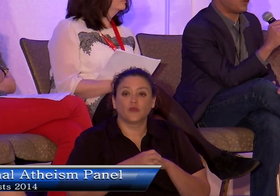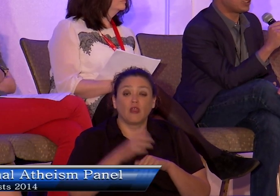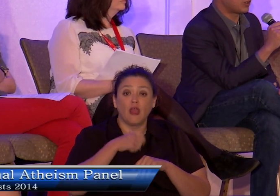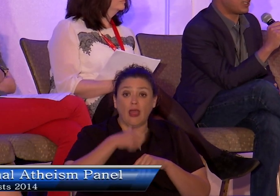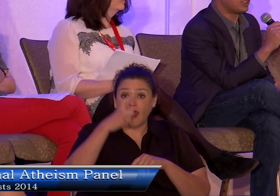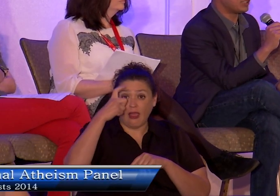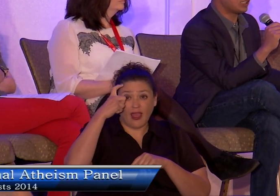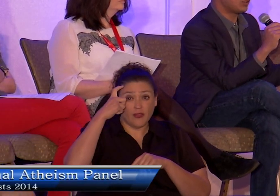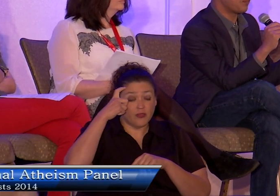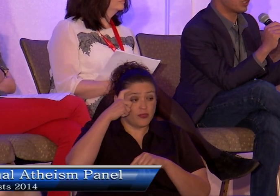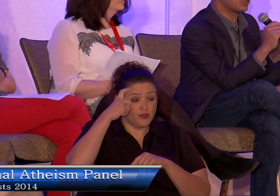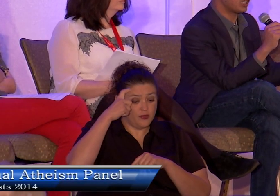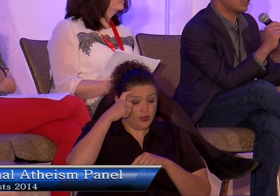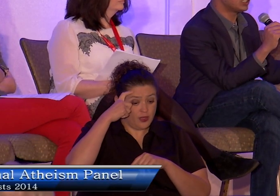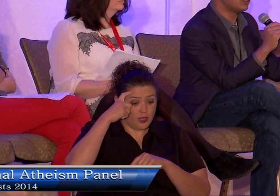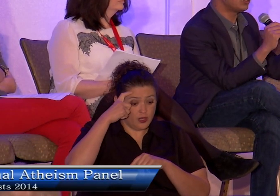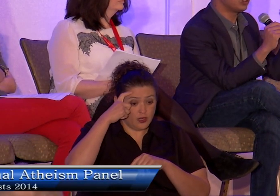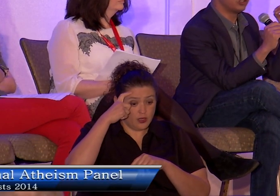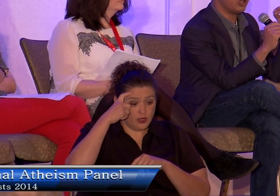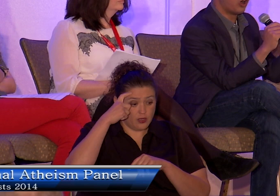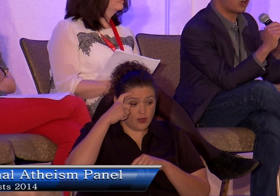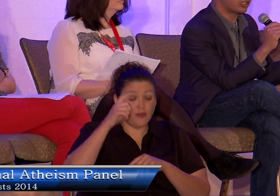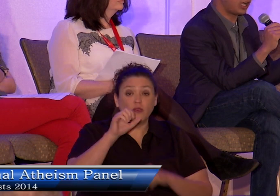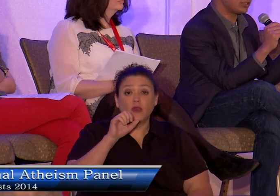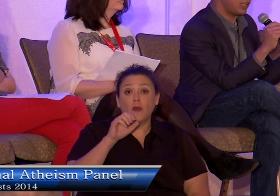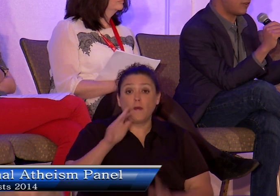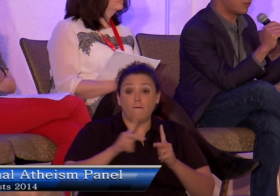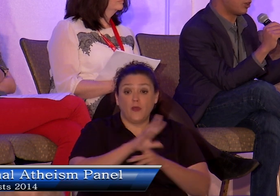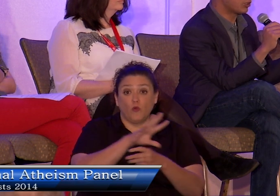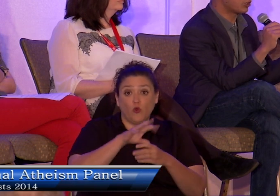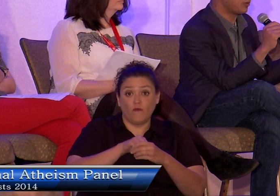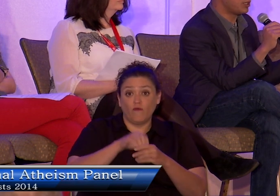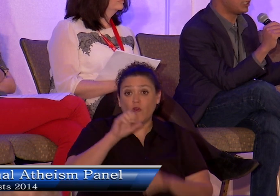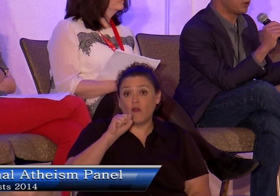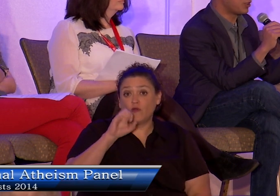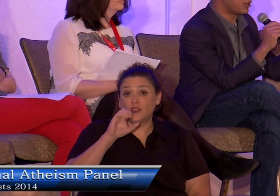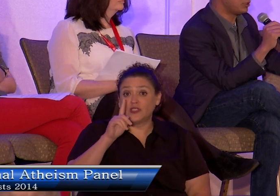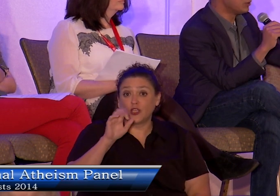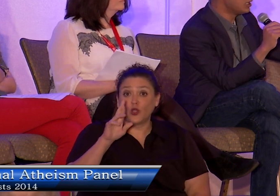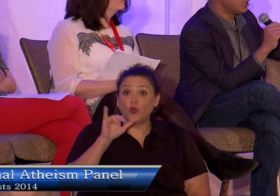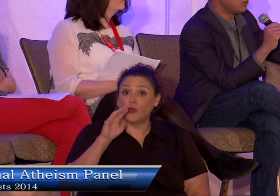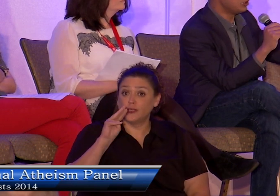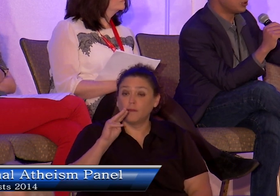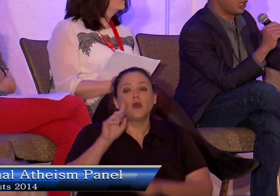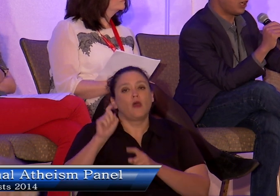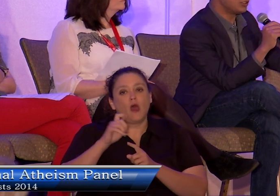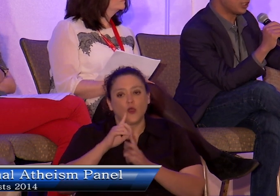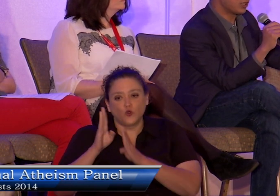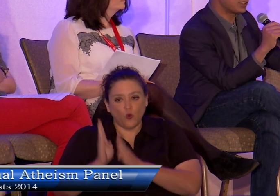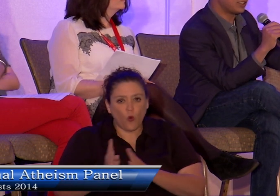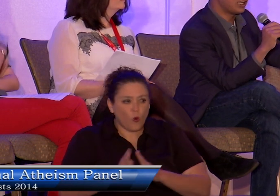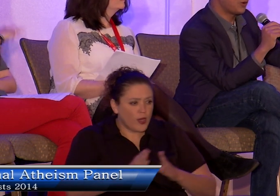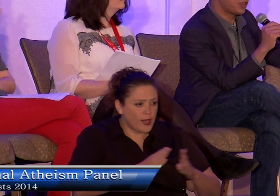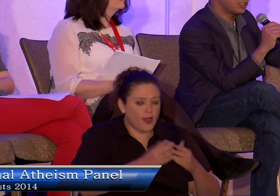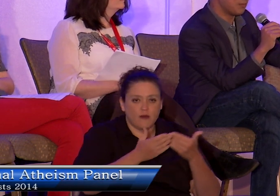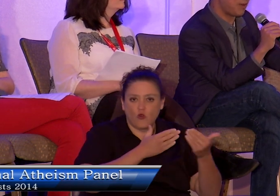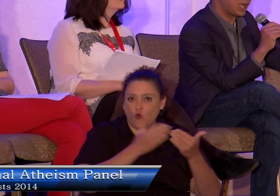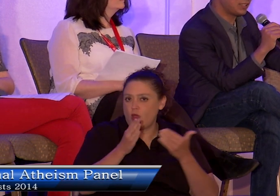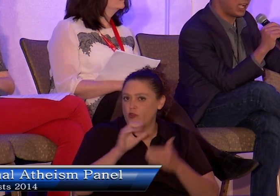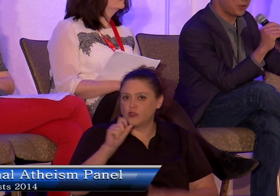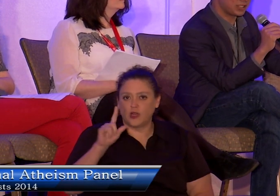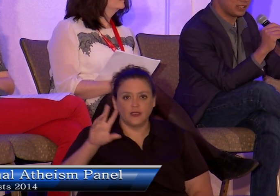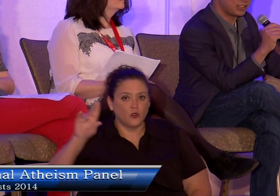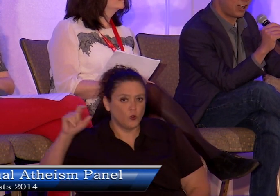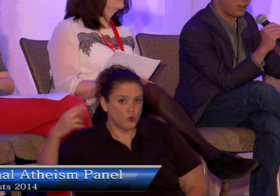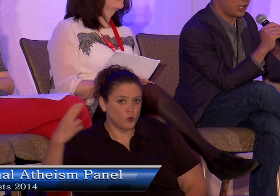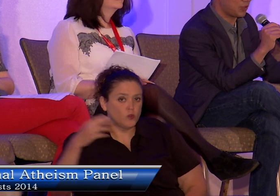get my point straight, is that secularists need to organize in every local community, whether in Utah, in Salt Lake City, whether it's in